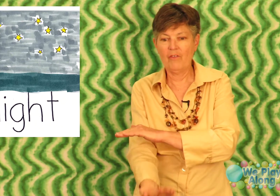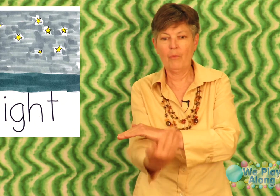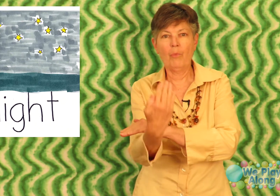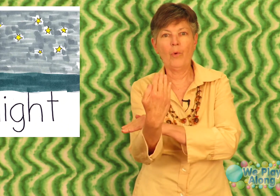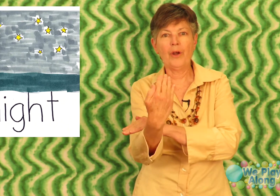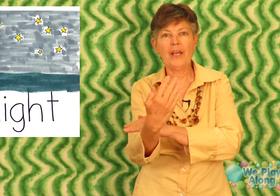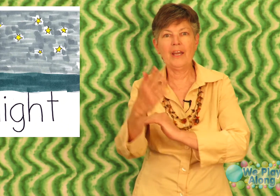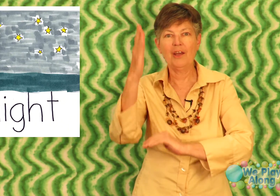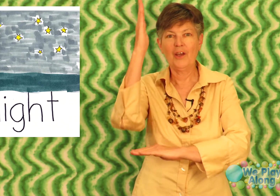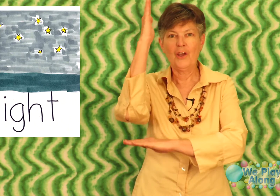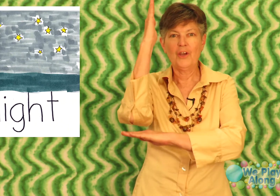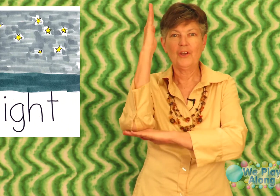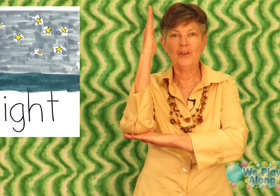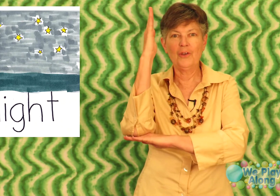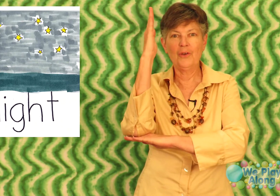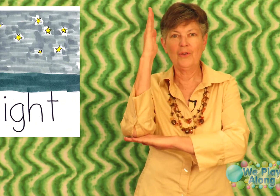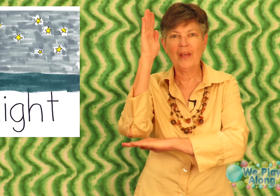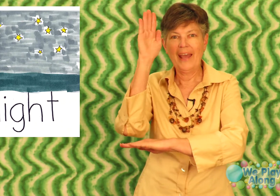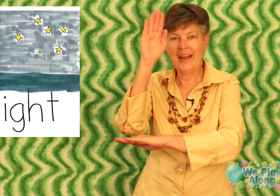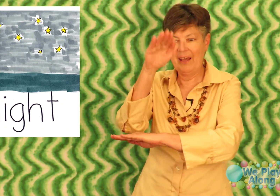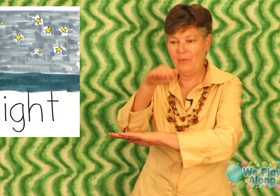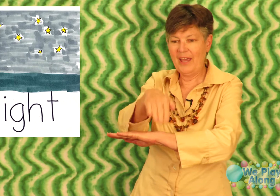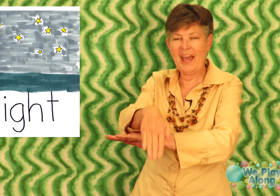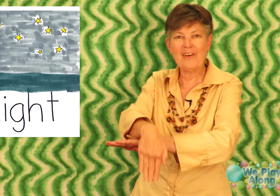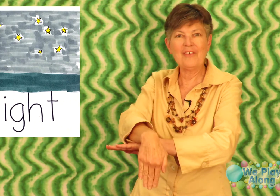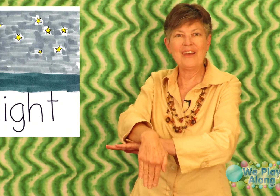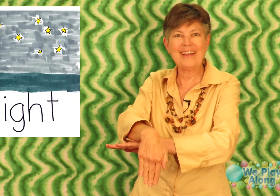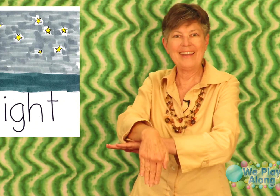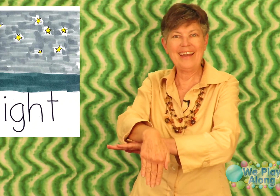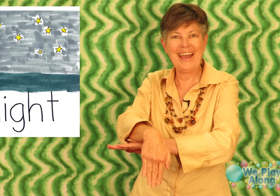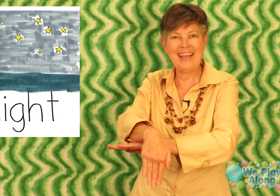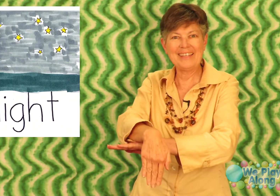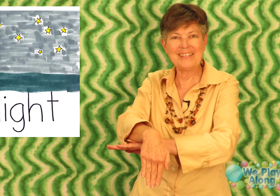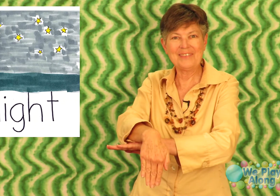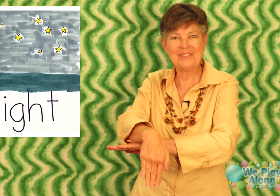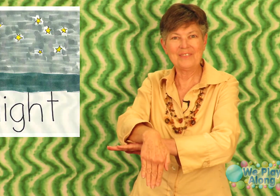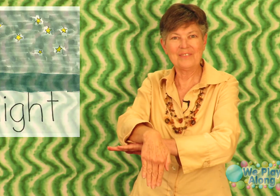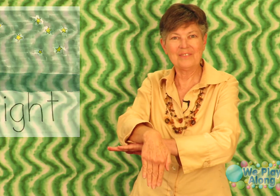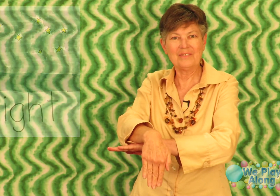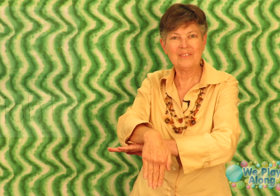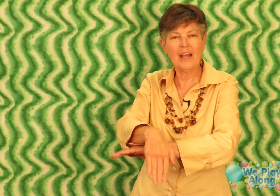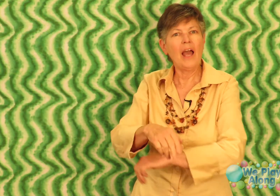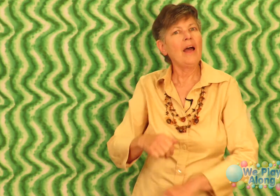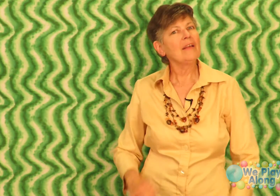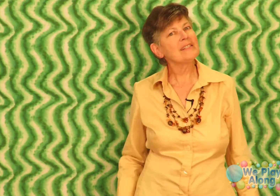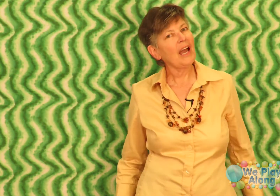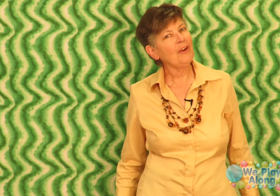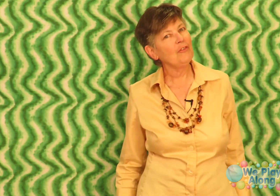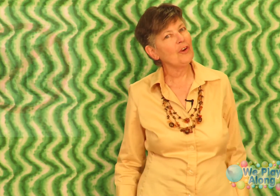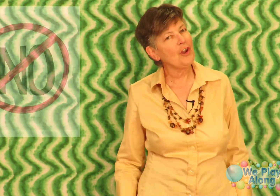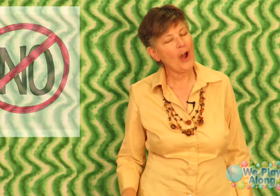a morning, noon, and now we have night. The sign for